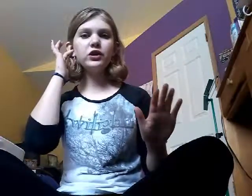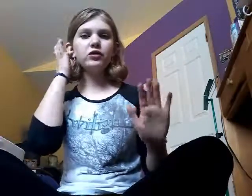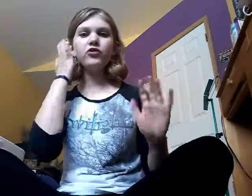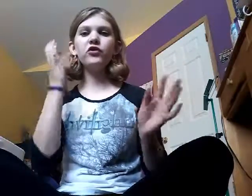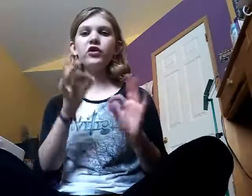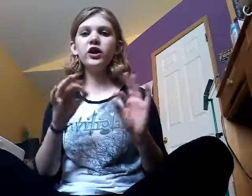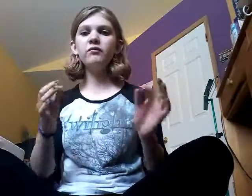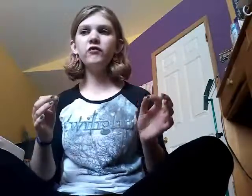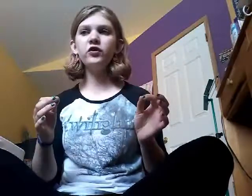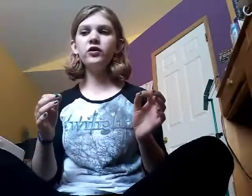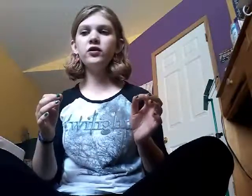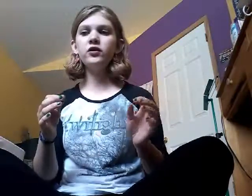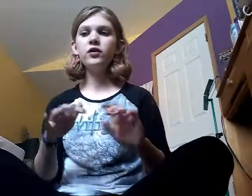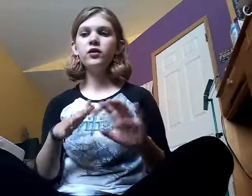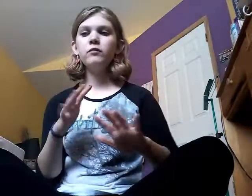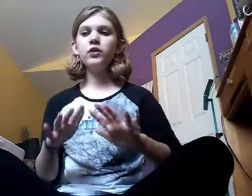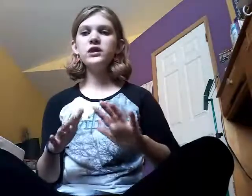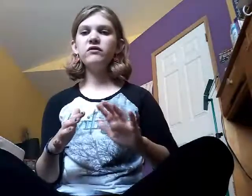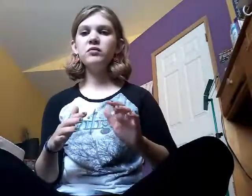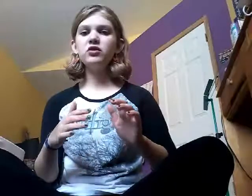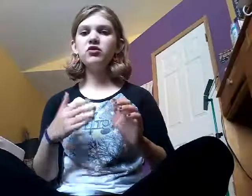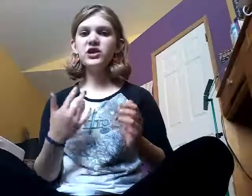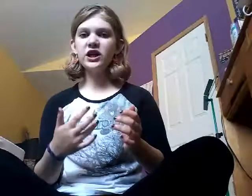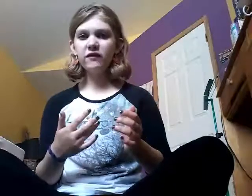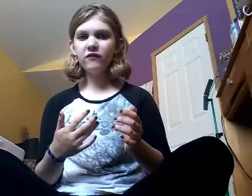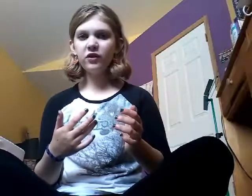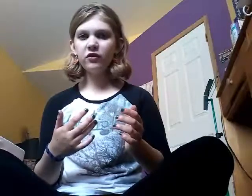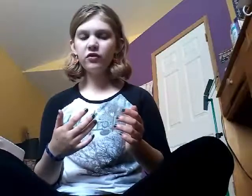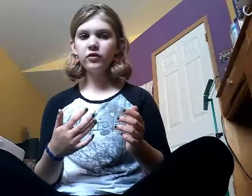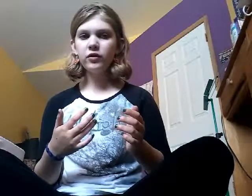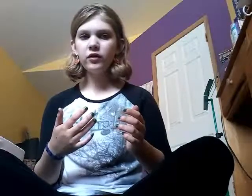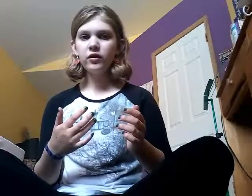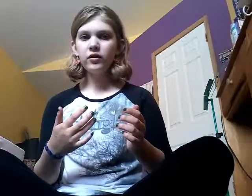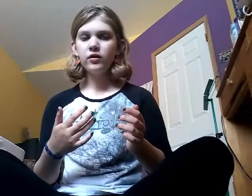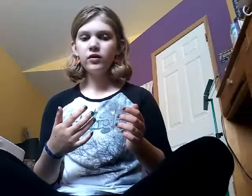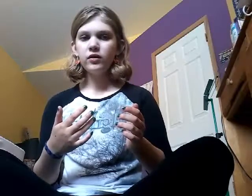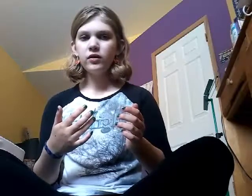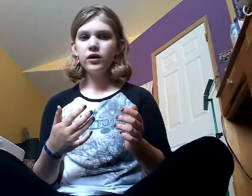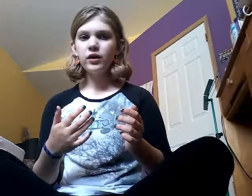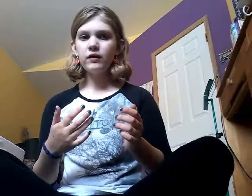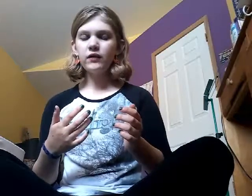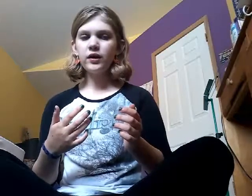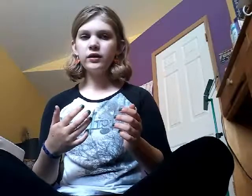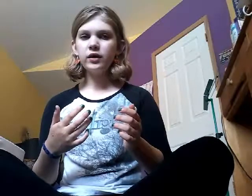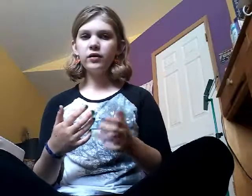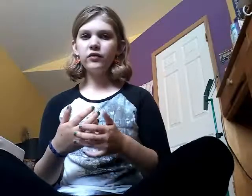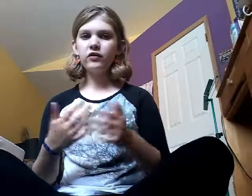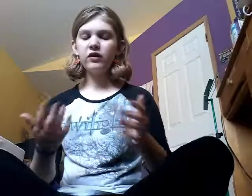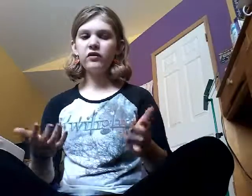I'm going to do the sign for plate. So, I'm going do sign first, and then I'll say the